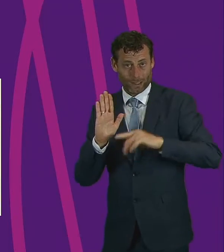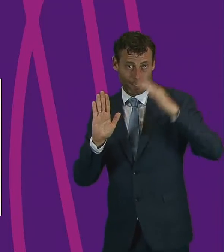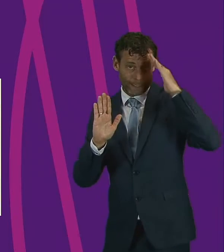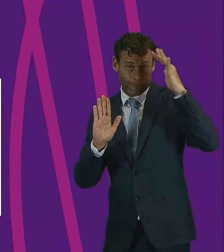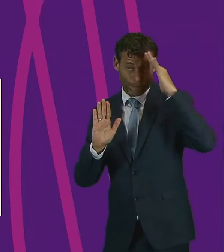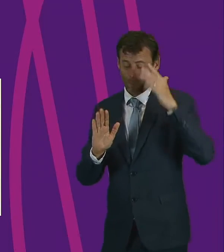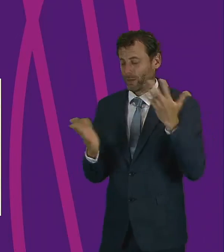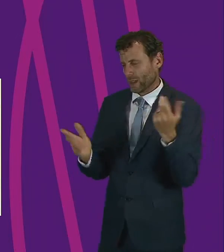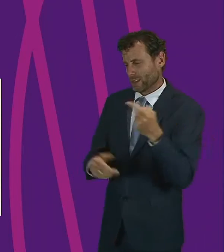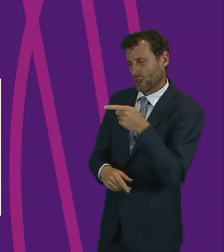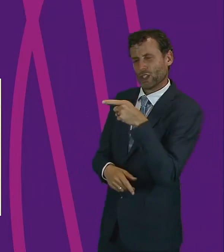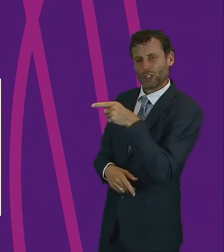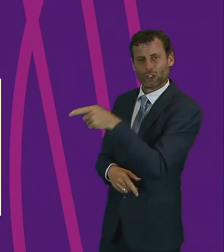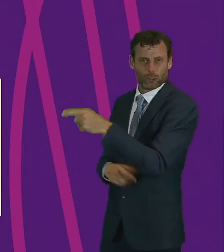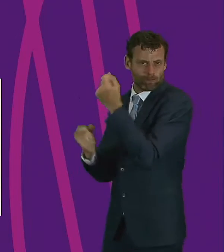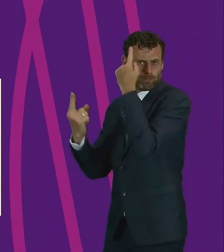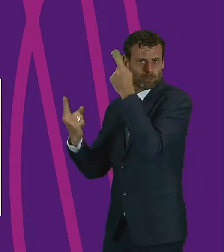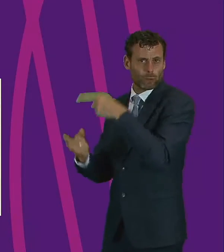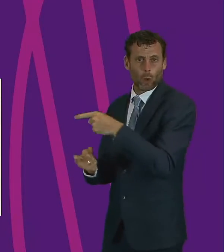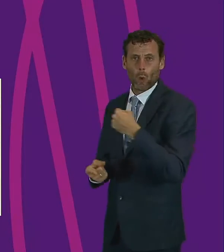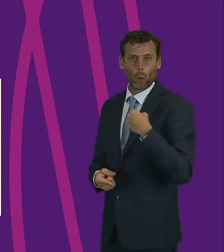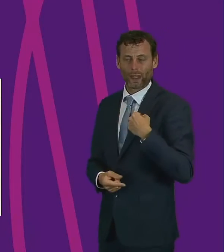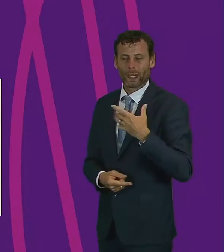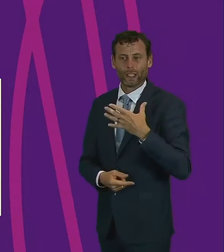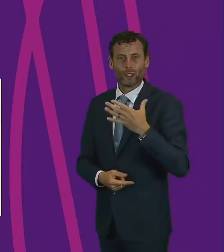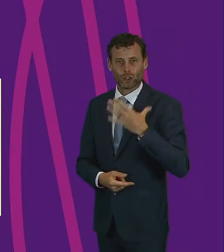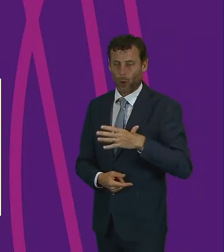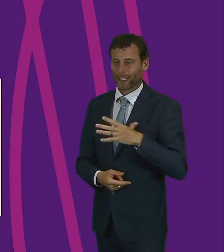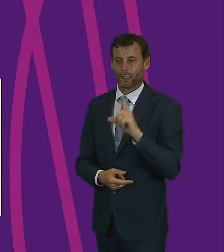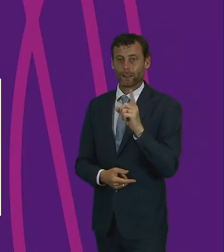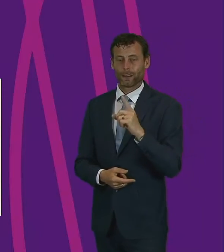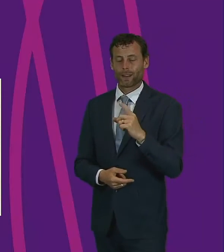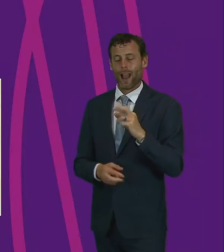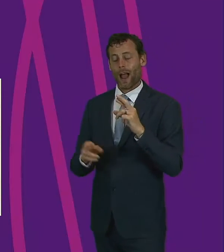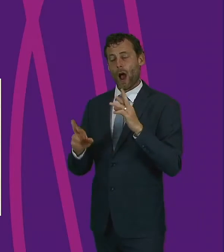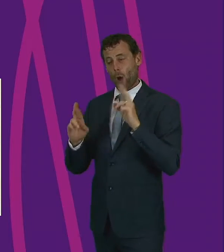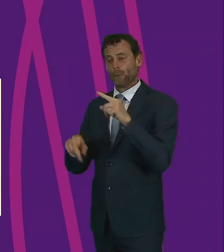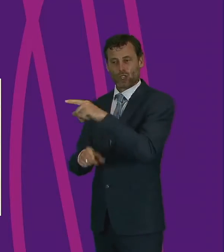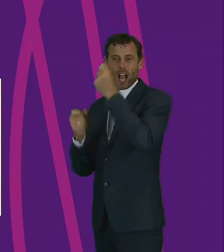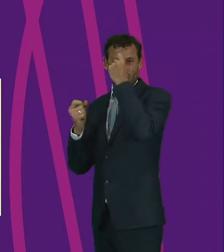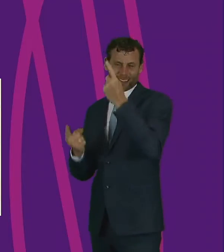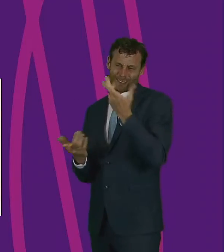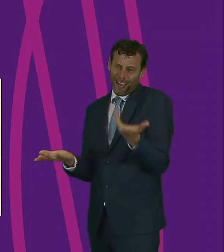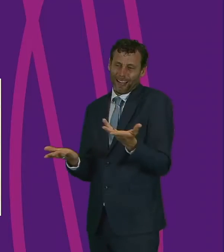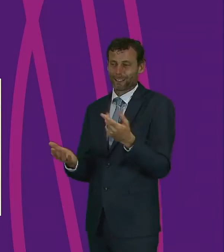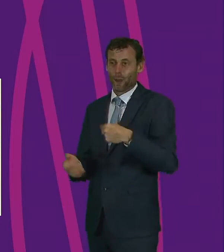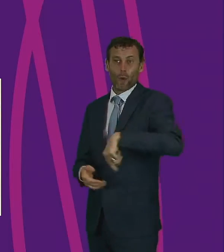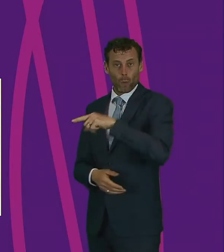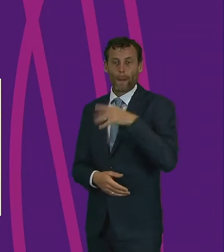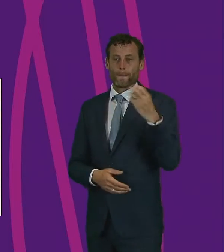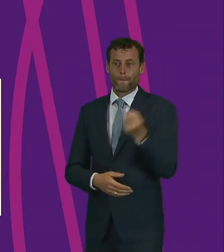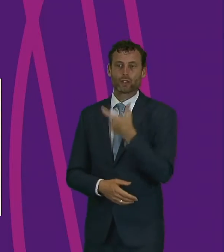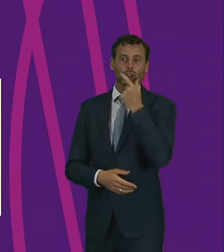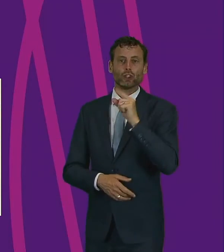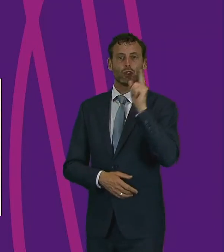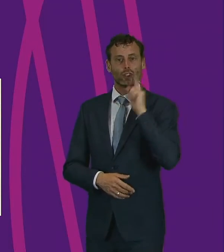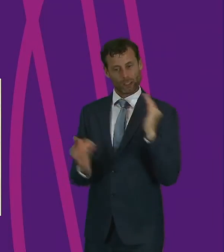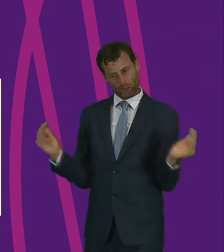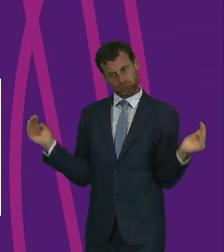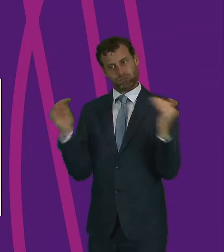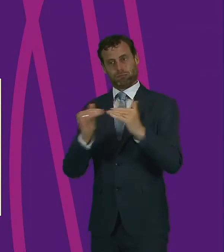the Cabinet Secretary, that we need a gendered approach to resolving this crisis. Before coronavirus, presiding officer, and I'll finish on this